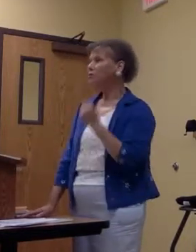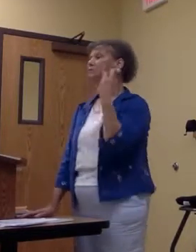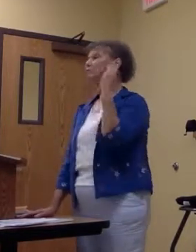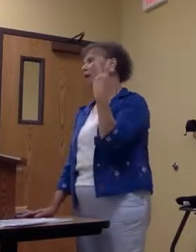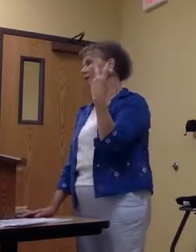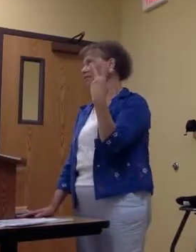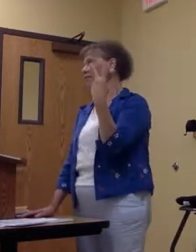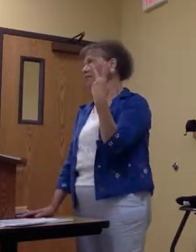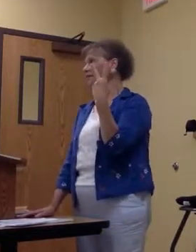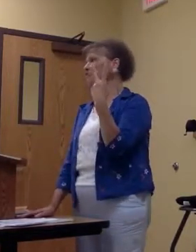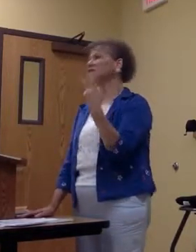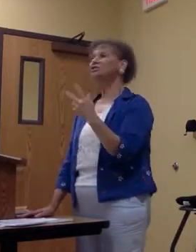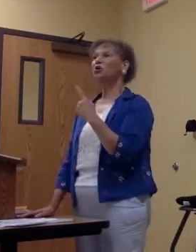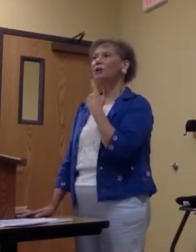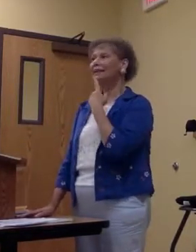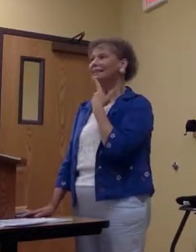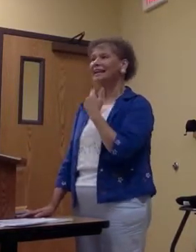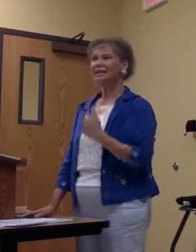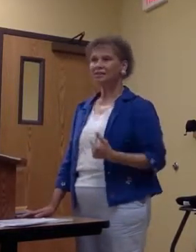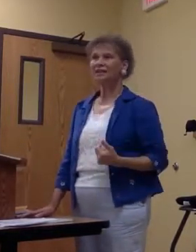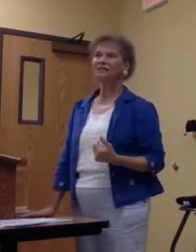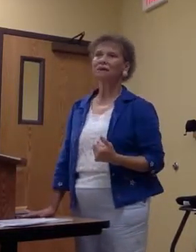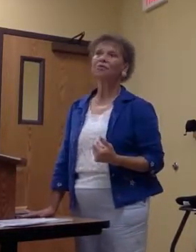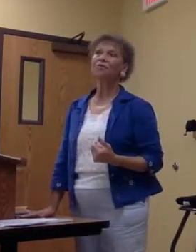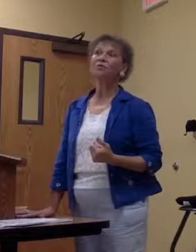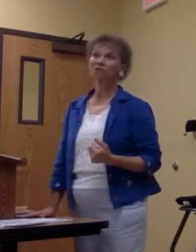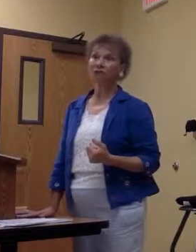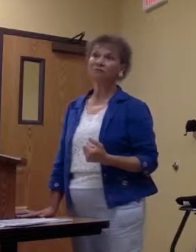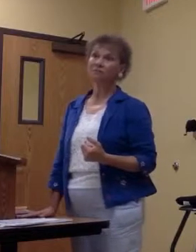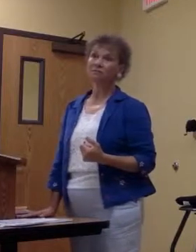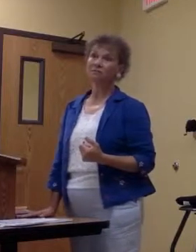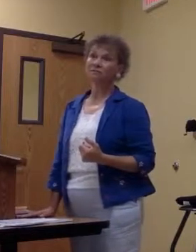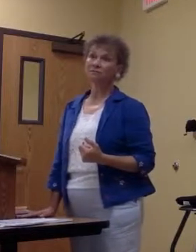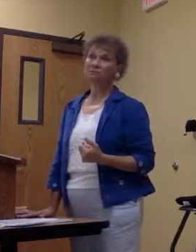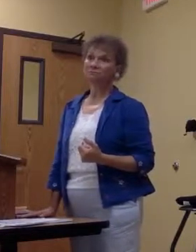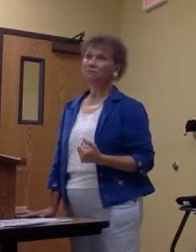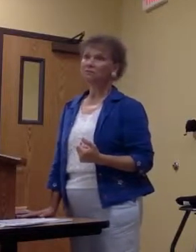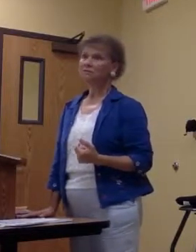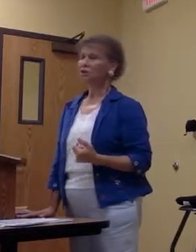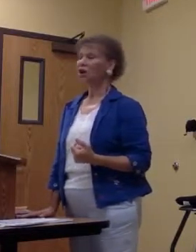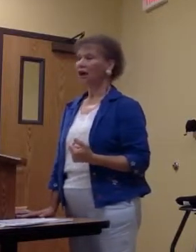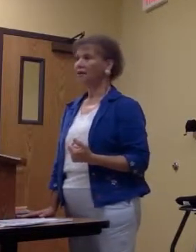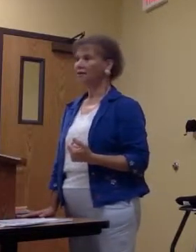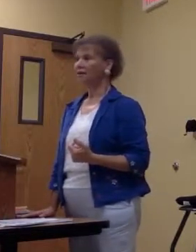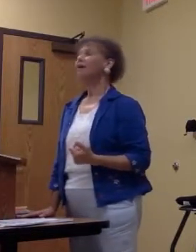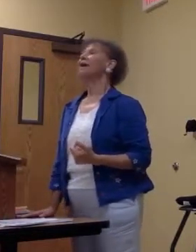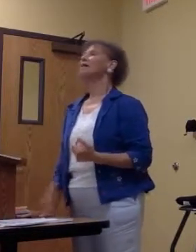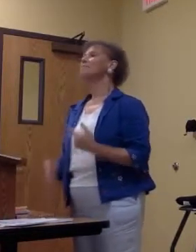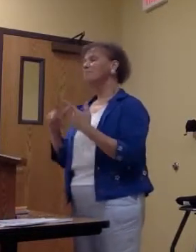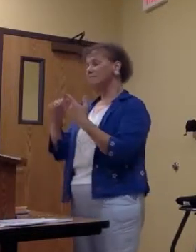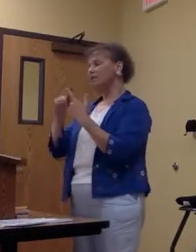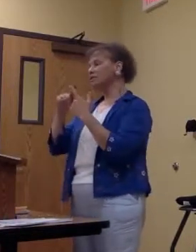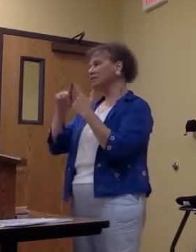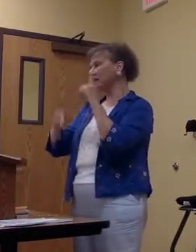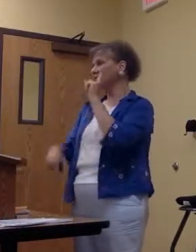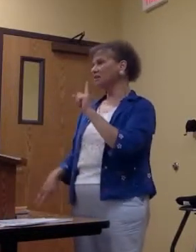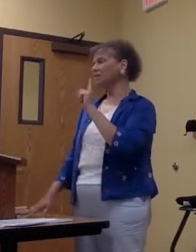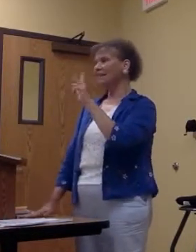quick indication that it's coming from the chin. All right? And most of the time it's going to be that index that's going to